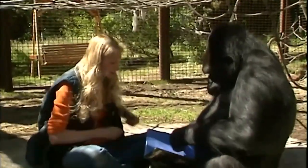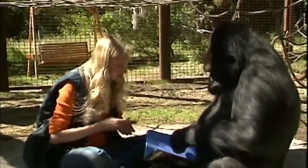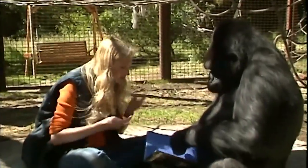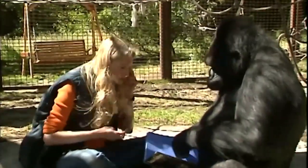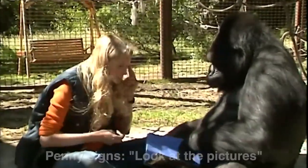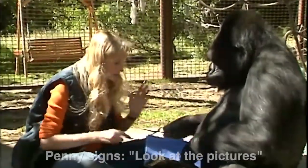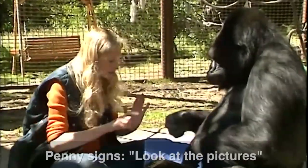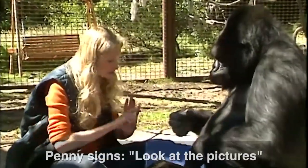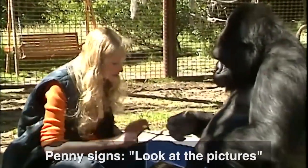Okay. Look at the pictures.